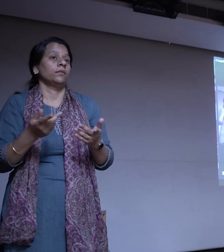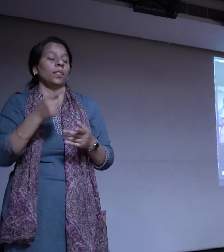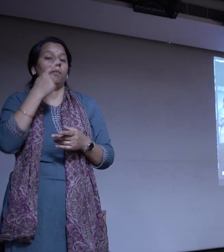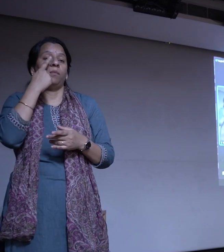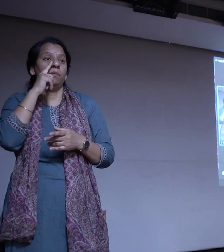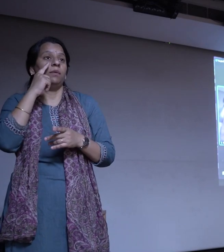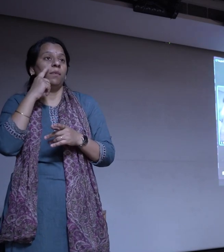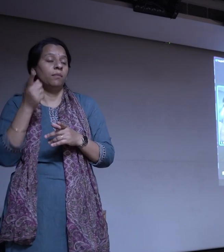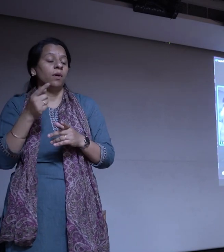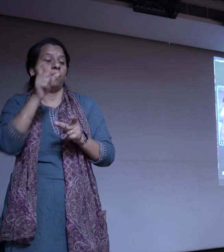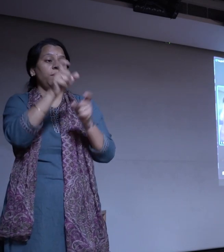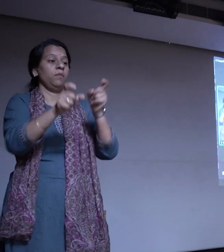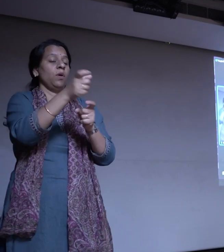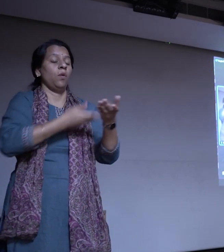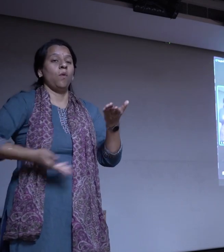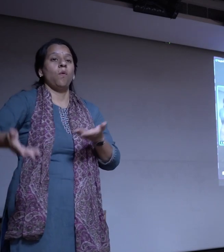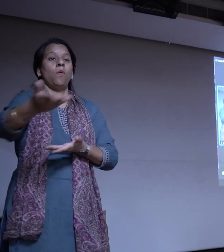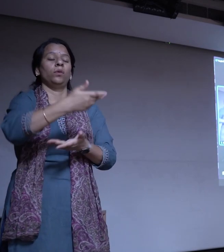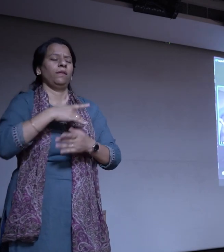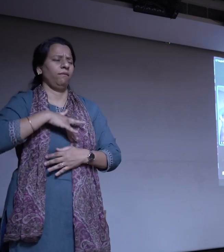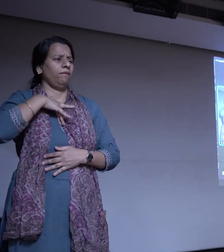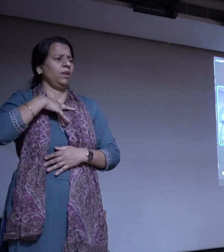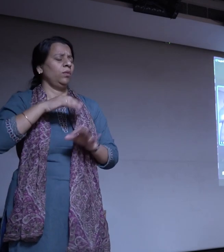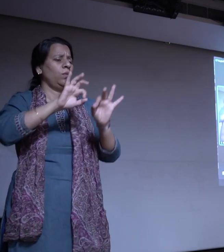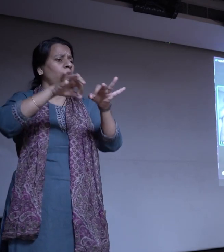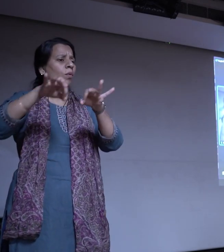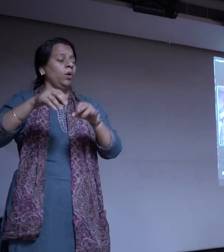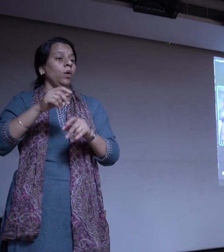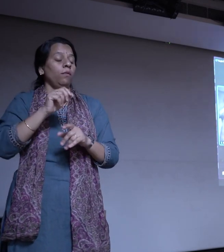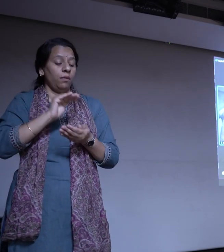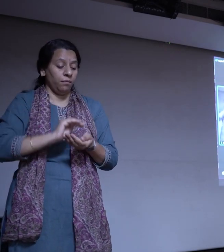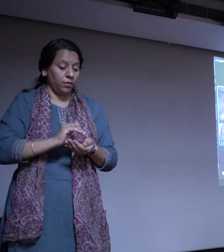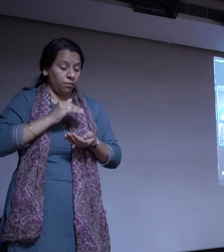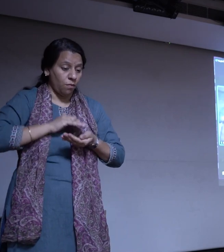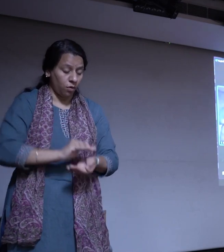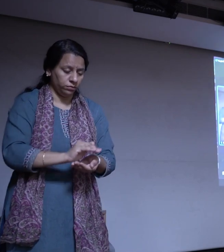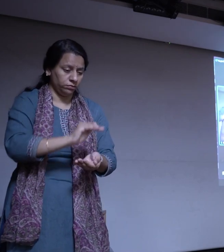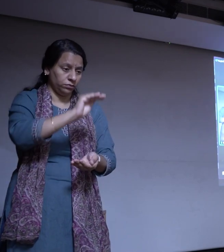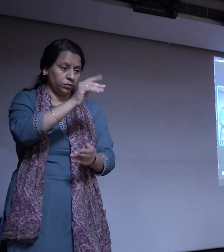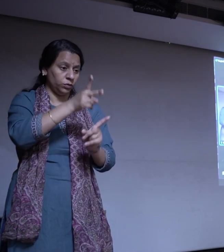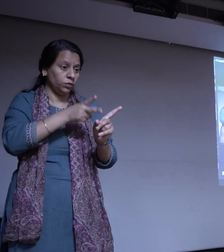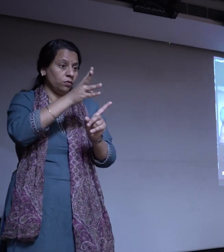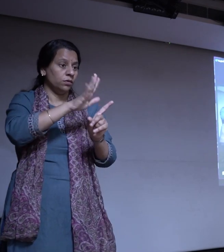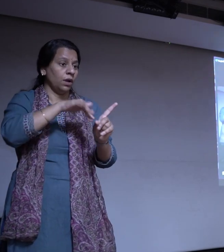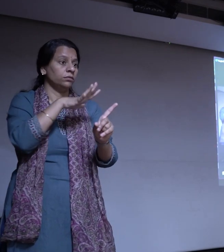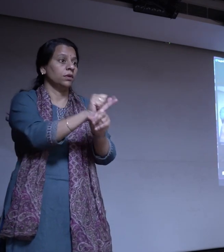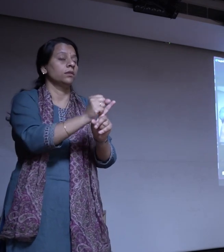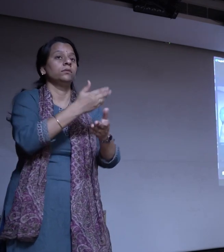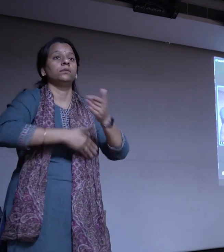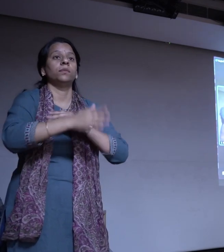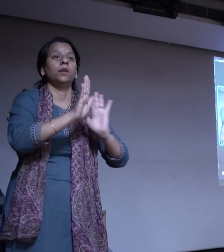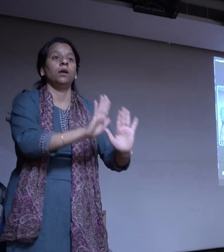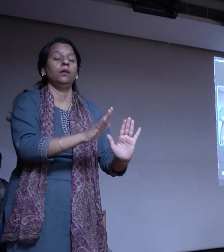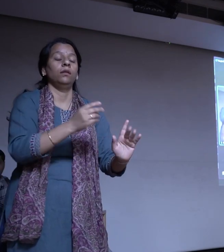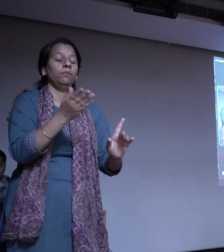parents or people around you may not realize unless the child is 2 year old 3 year old four years old so that